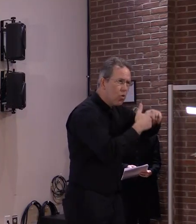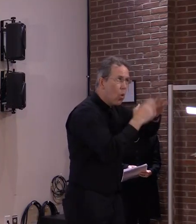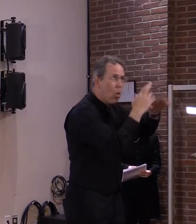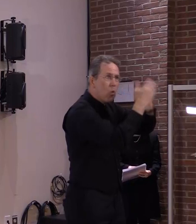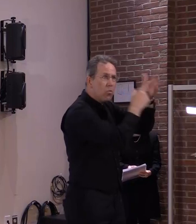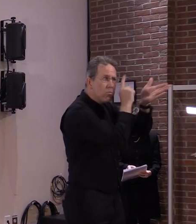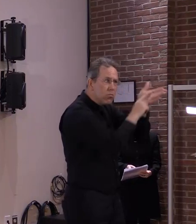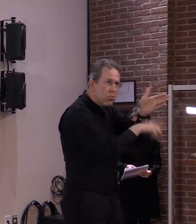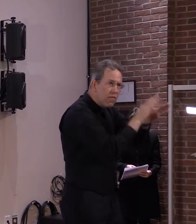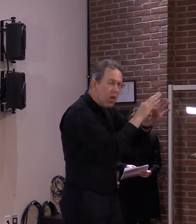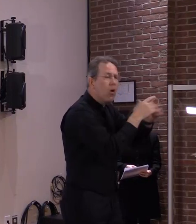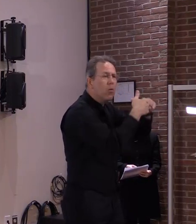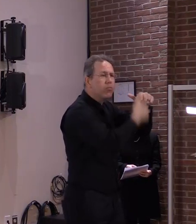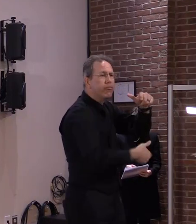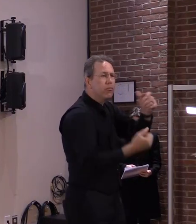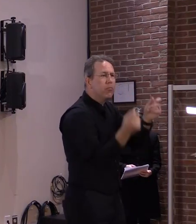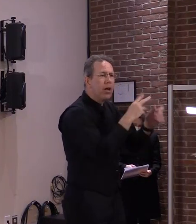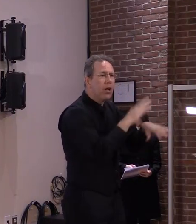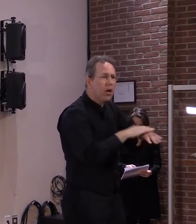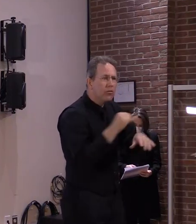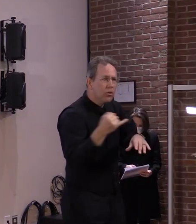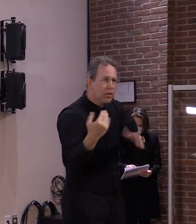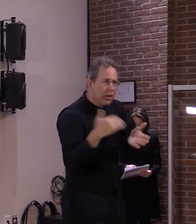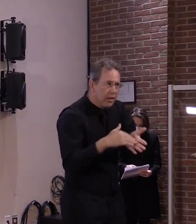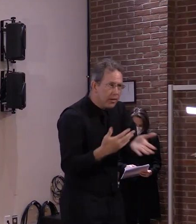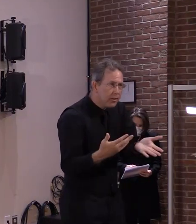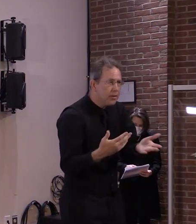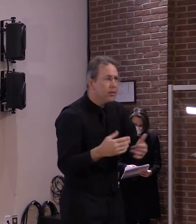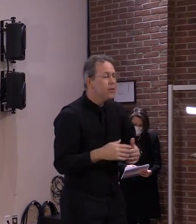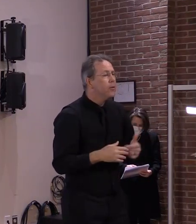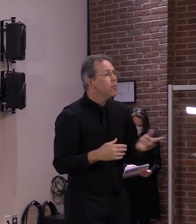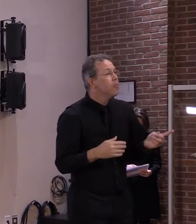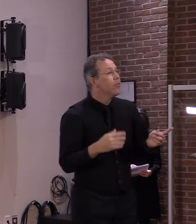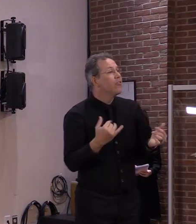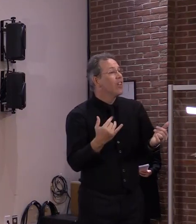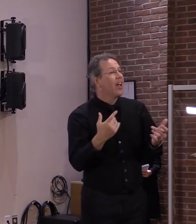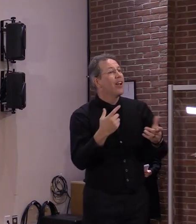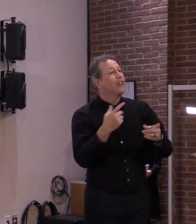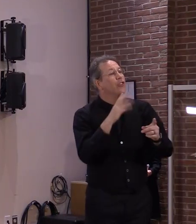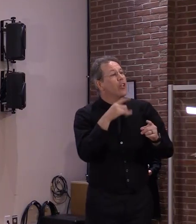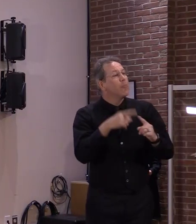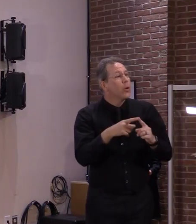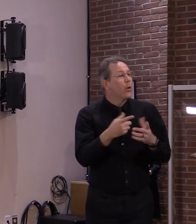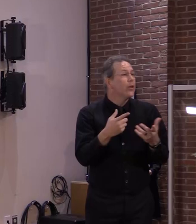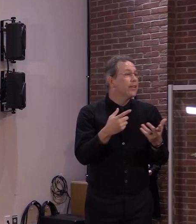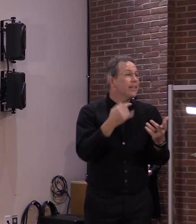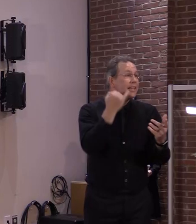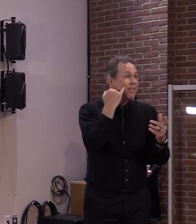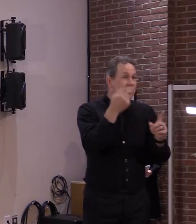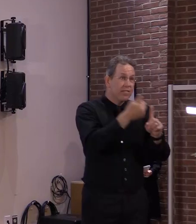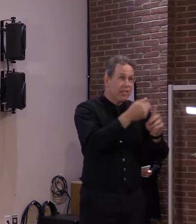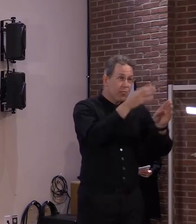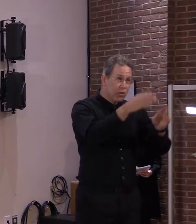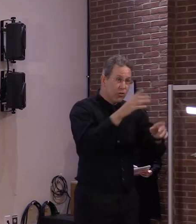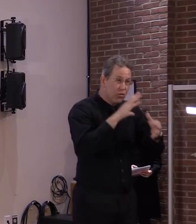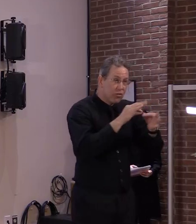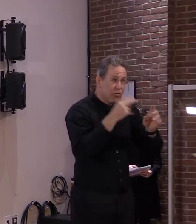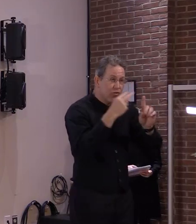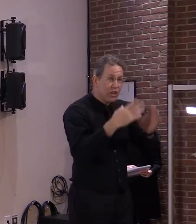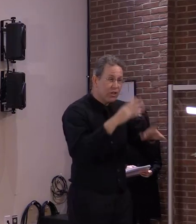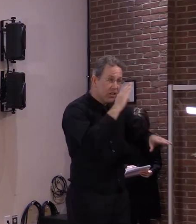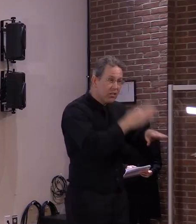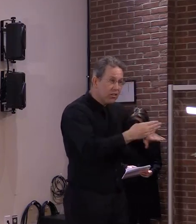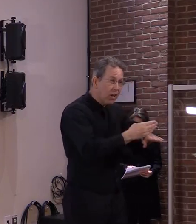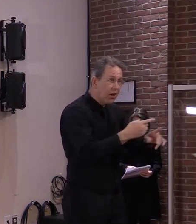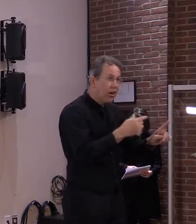is calling regarding a young woman of college age, childbearing age, and that's a